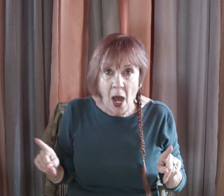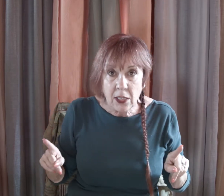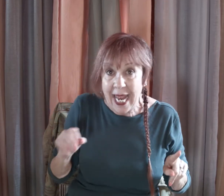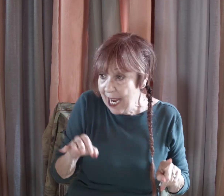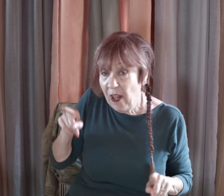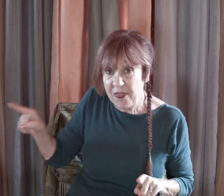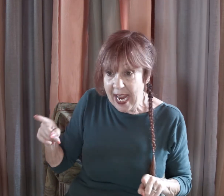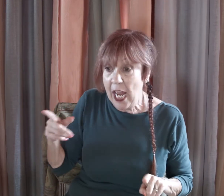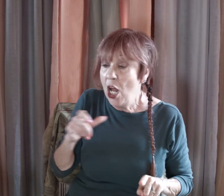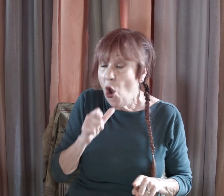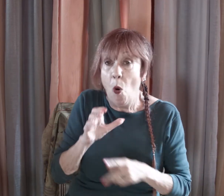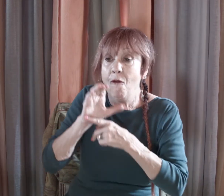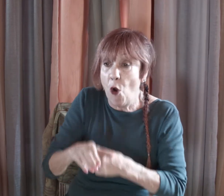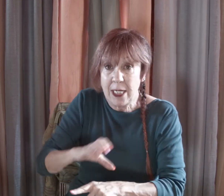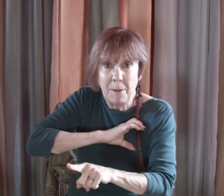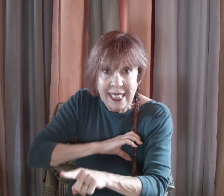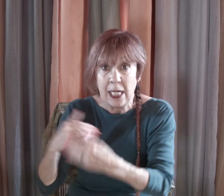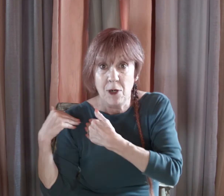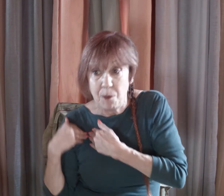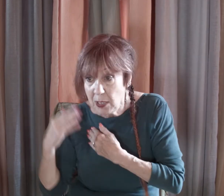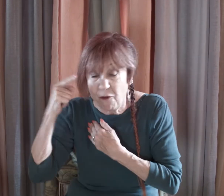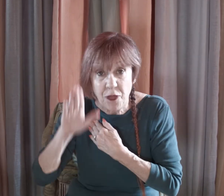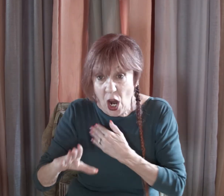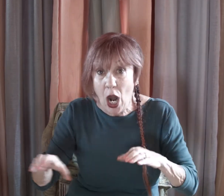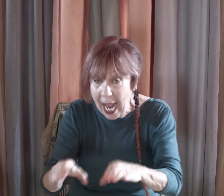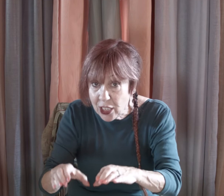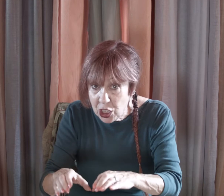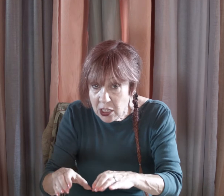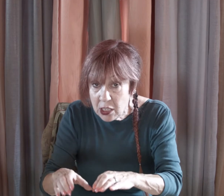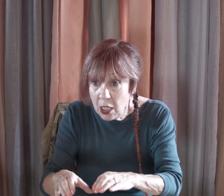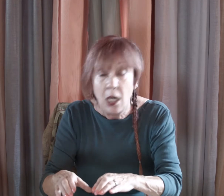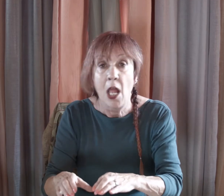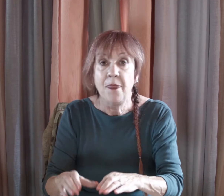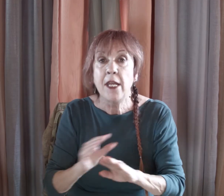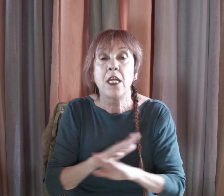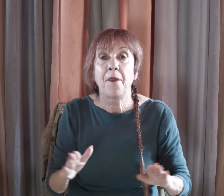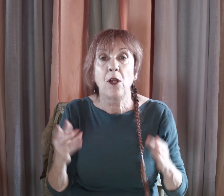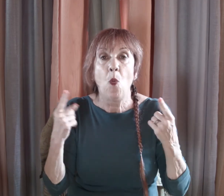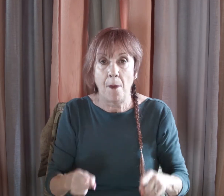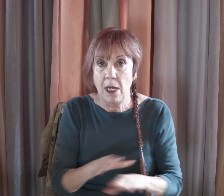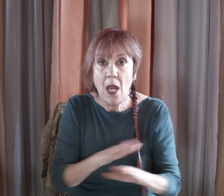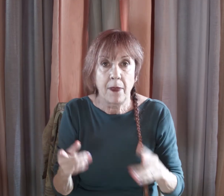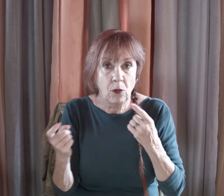not hold people accountable, and they won't hold people accountable unless the kinds of pressure that they're getting now